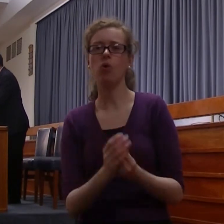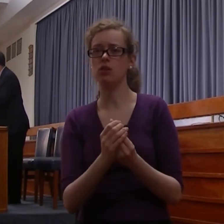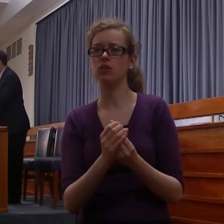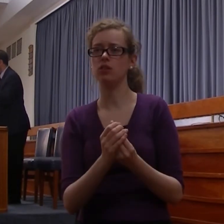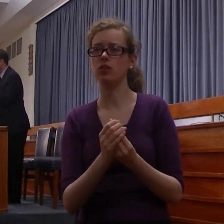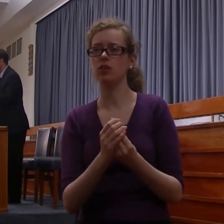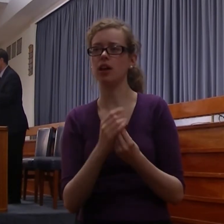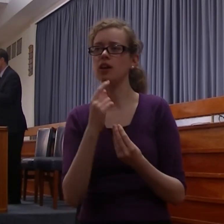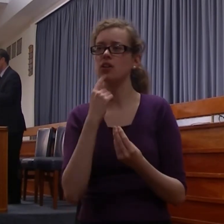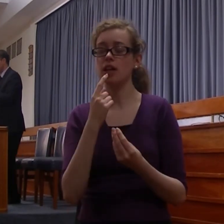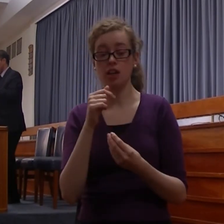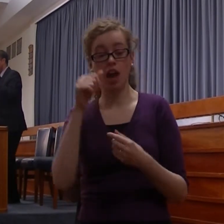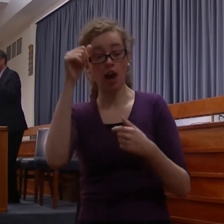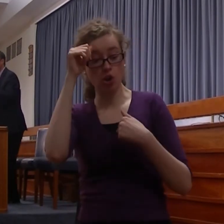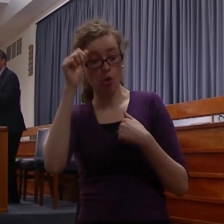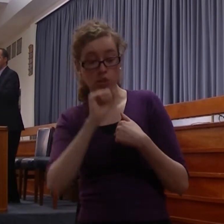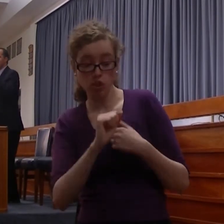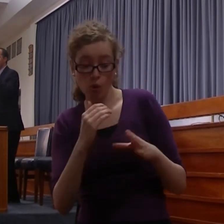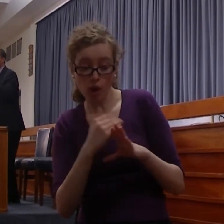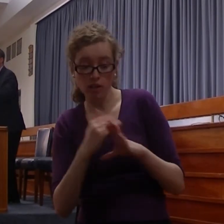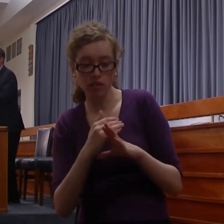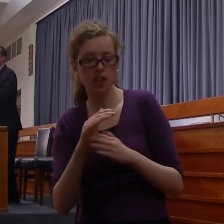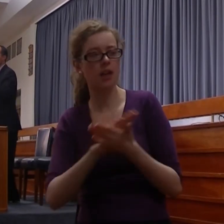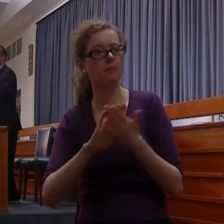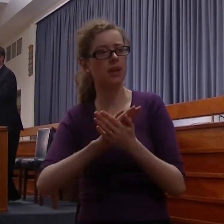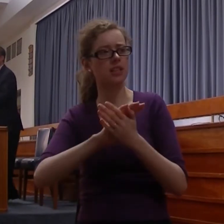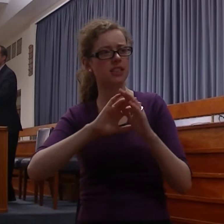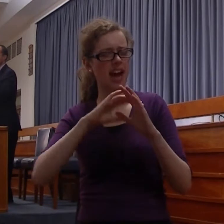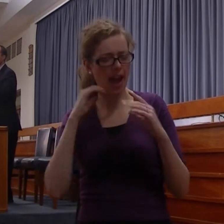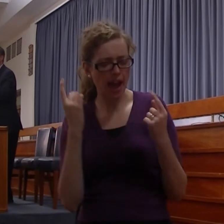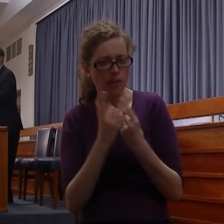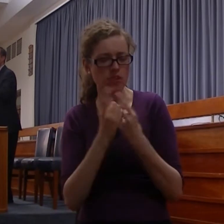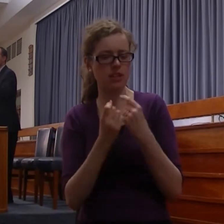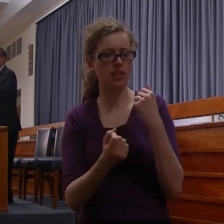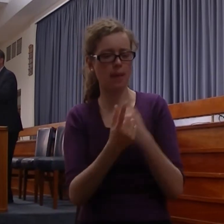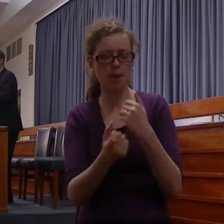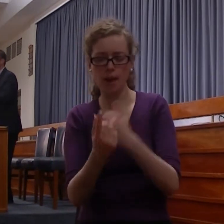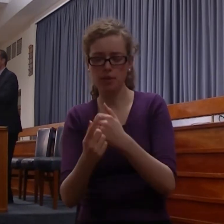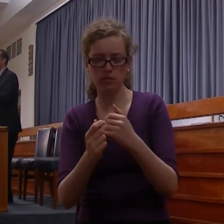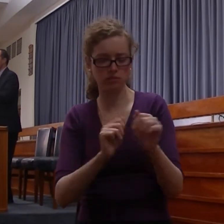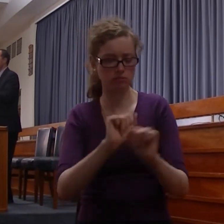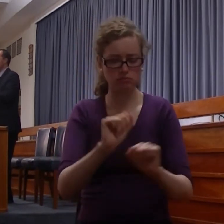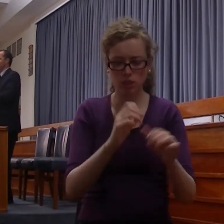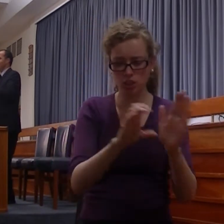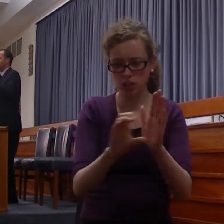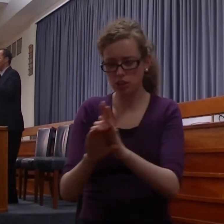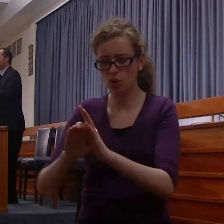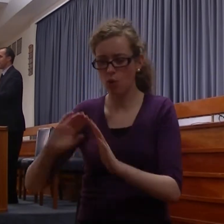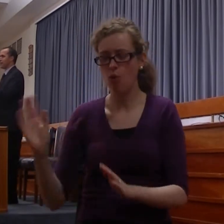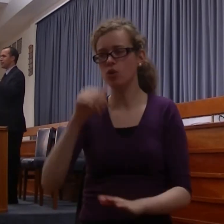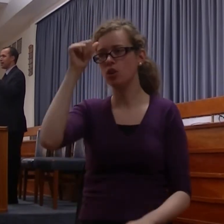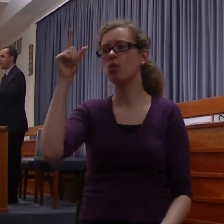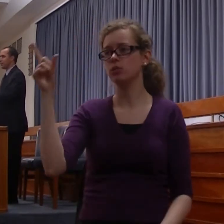Nothing is hidden to the Lord Jesus Christ. And when he says, I know thy works, it means also he